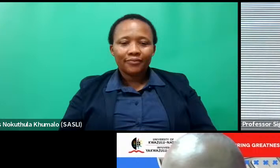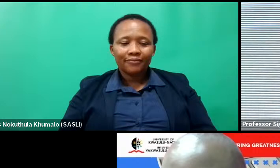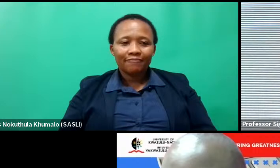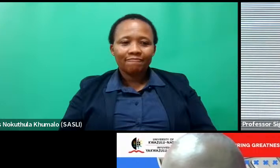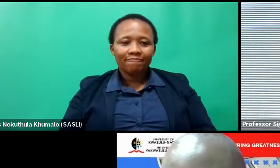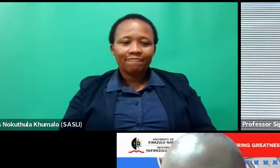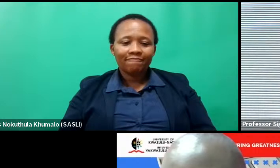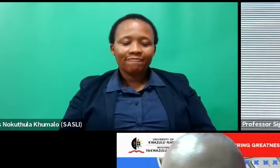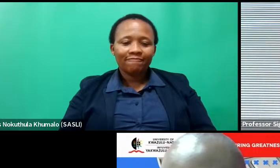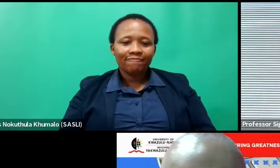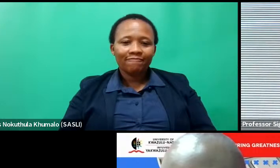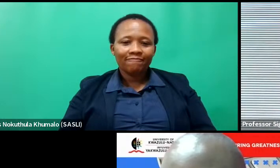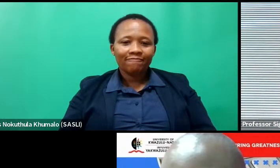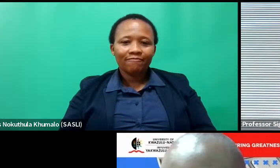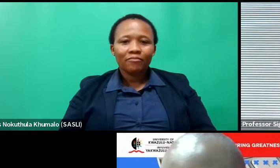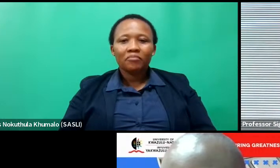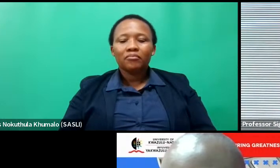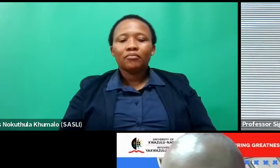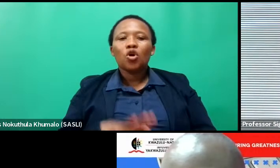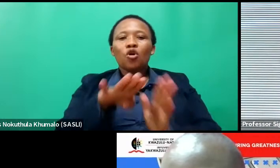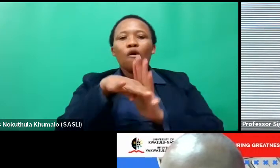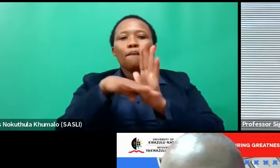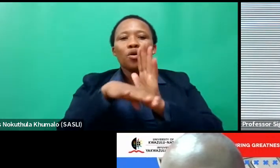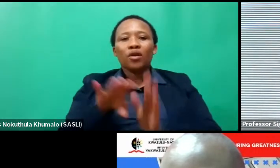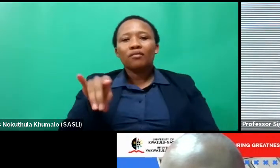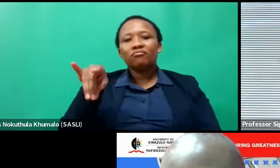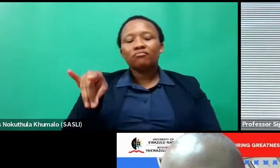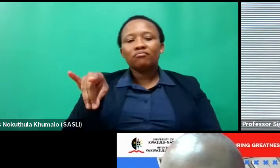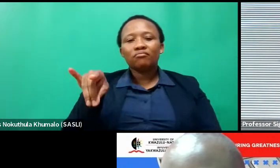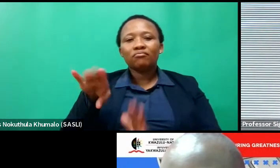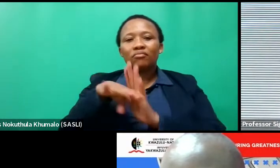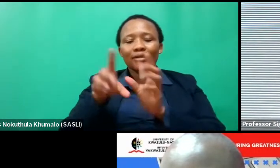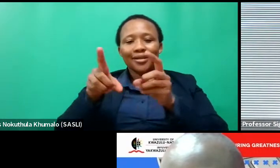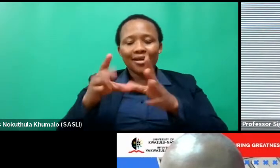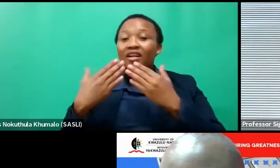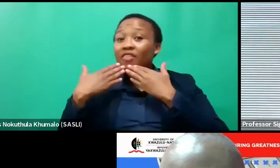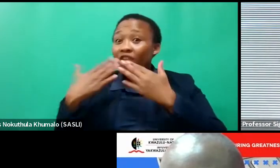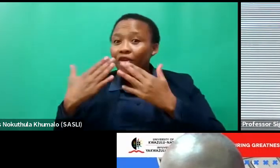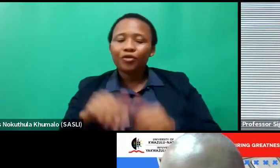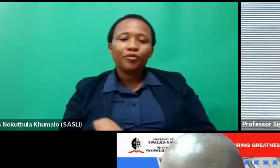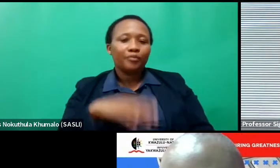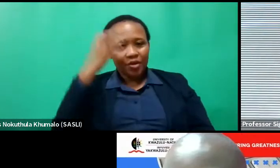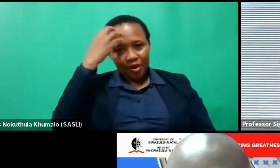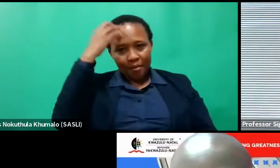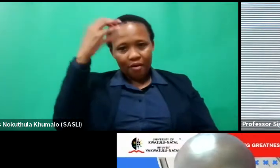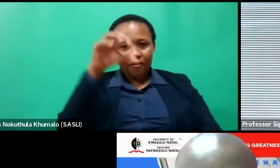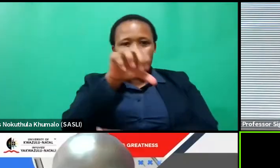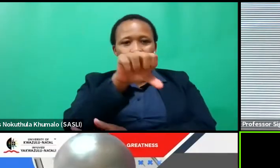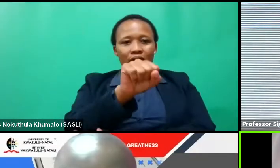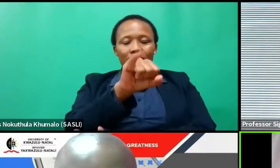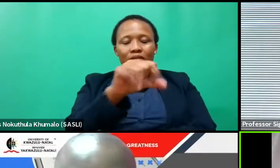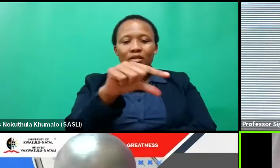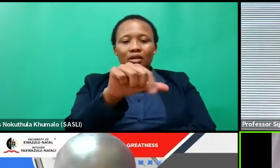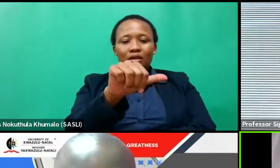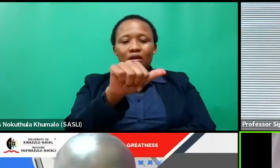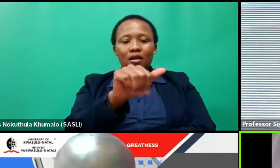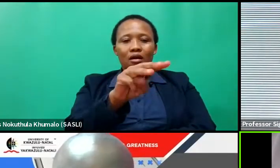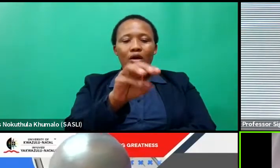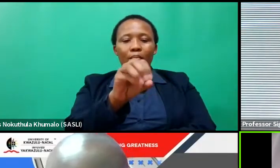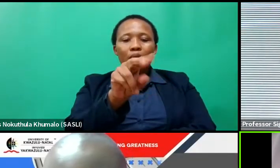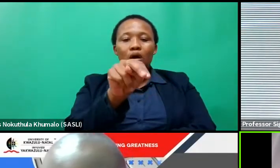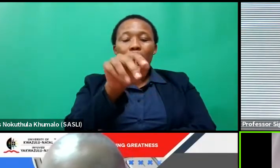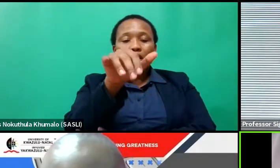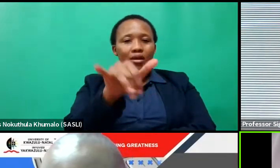Thank you, Program Chair. Thank you, Prof. Sigamani, for your lovely